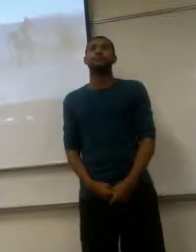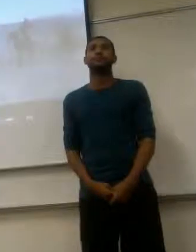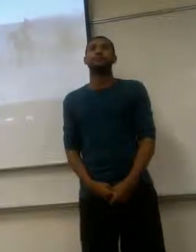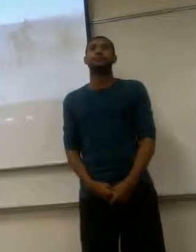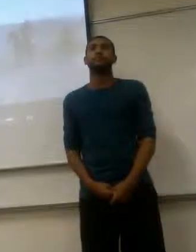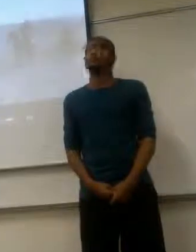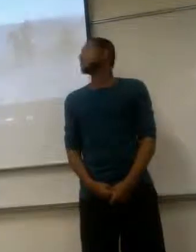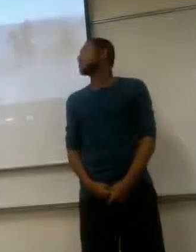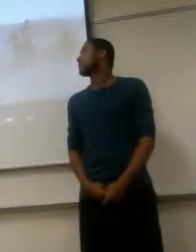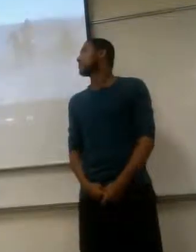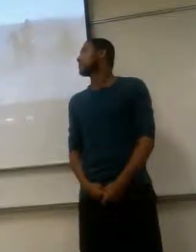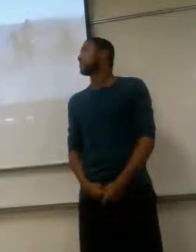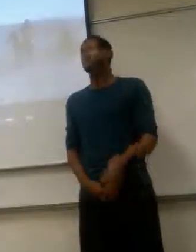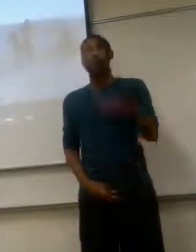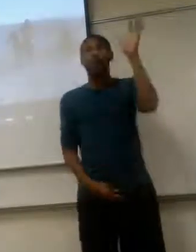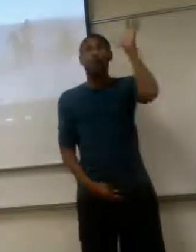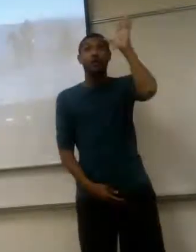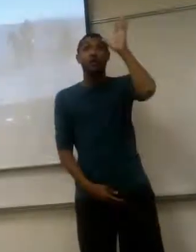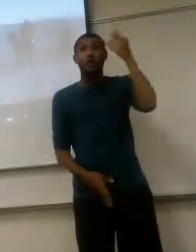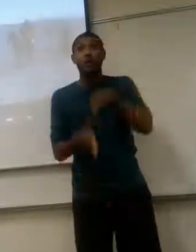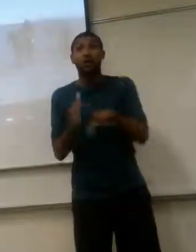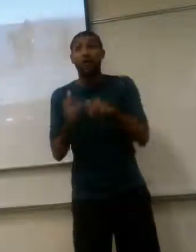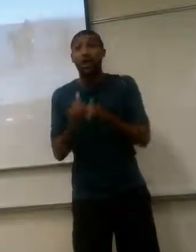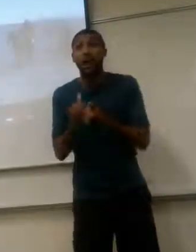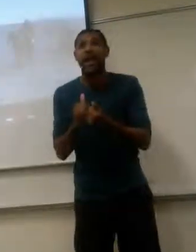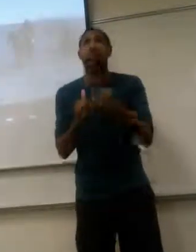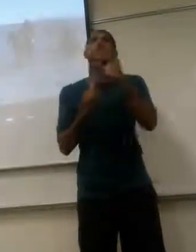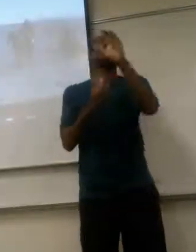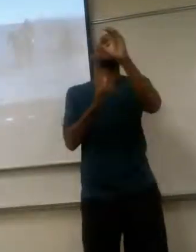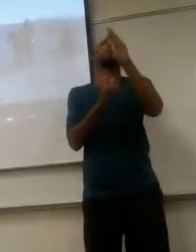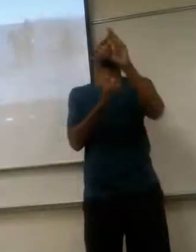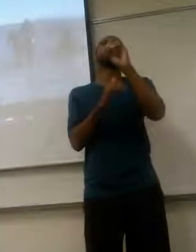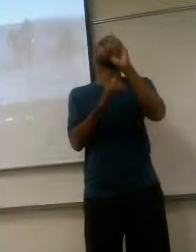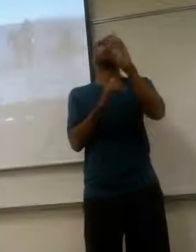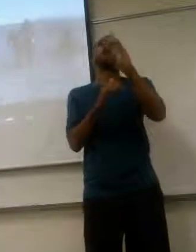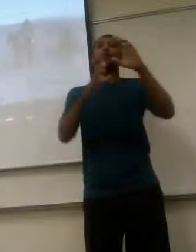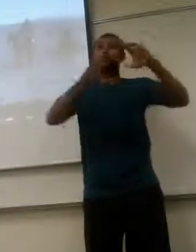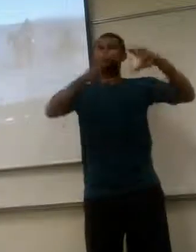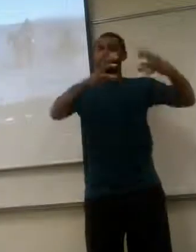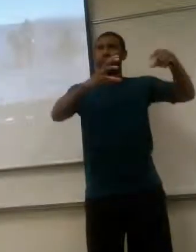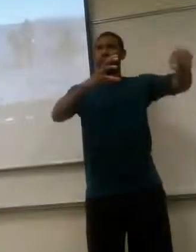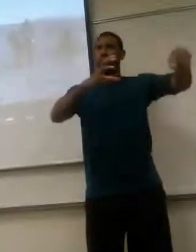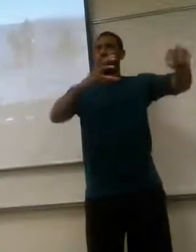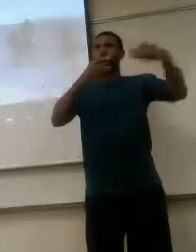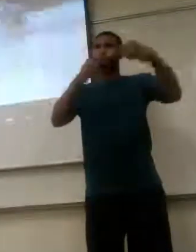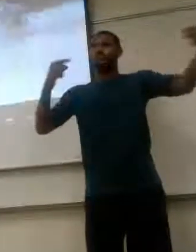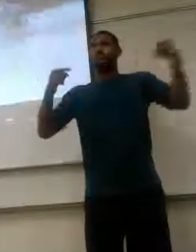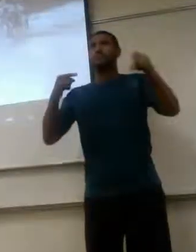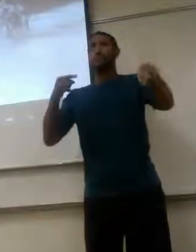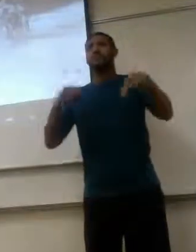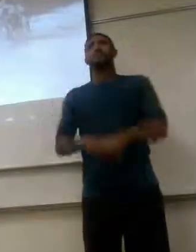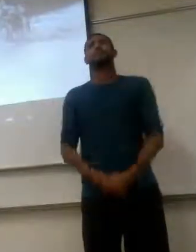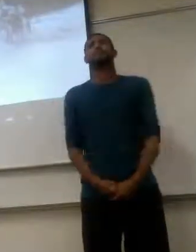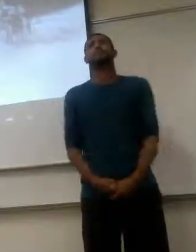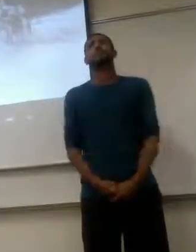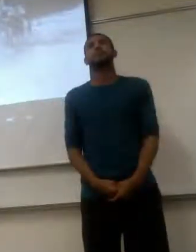My father was killed by a crow. We had just broken camp and on our way when a war party of Crow